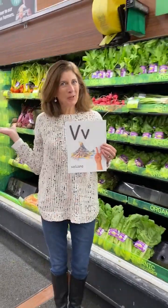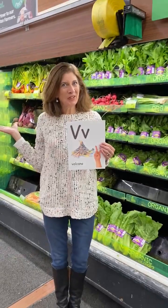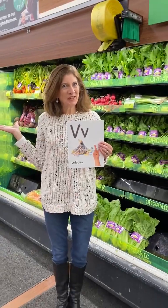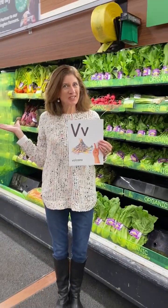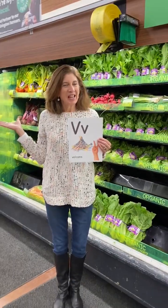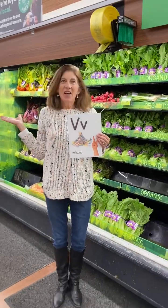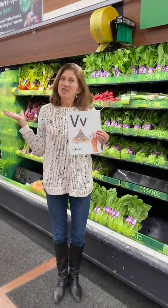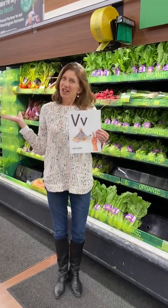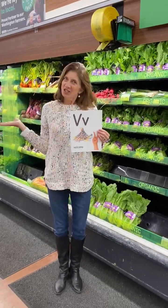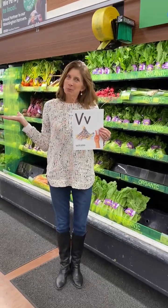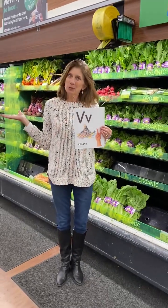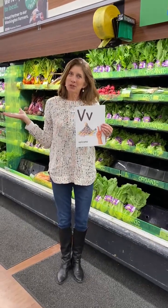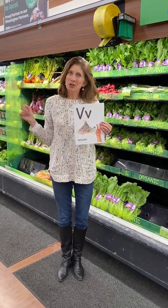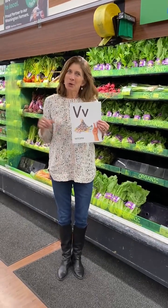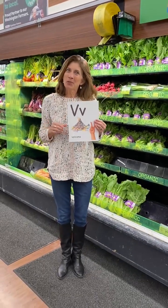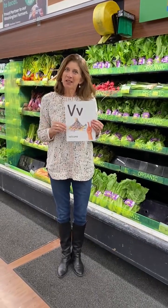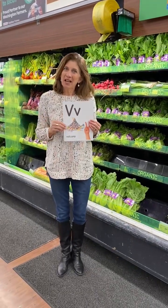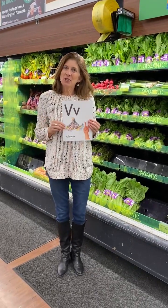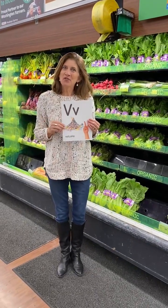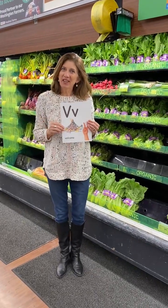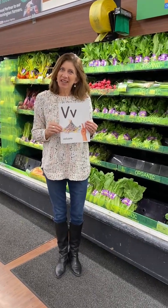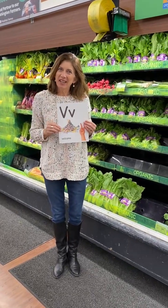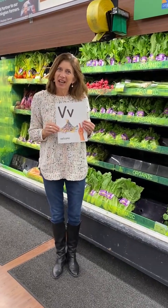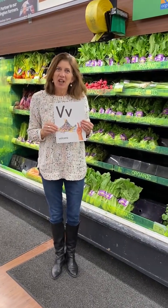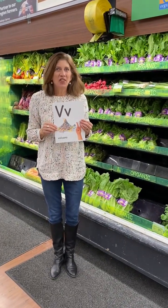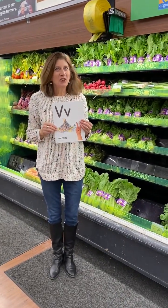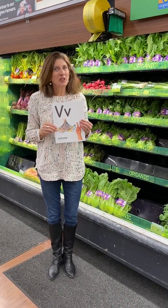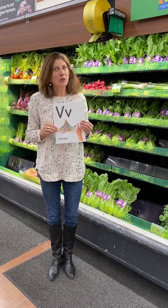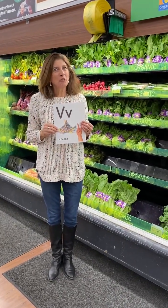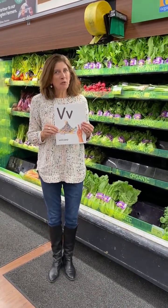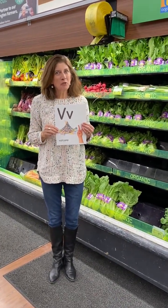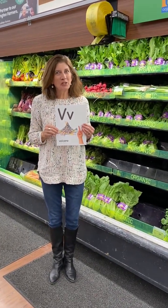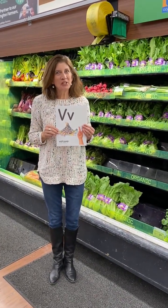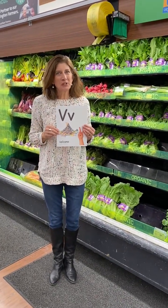Vegetables. Vegetables start with the letter V. They're in your grocery store.